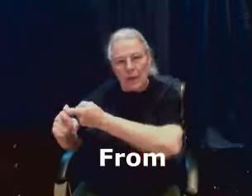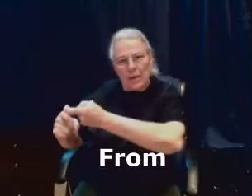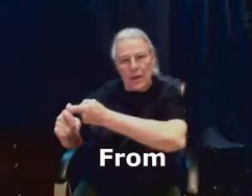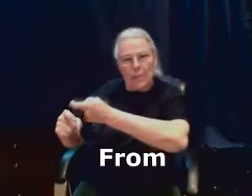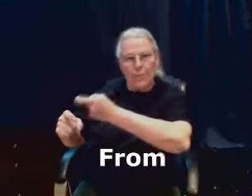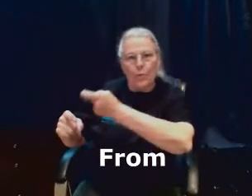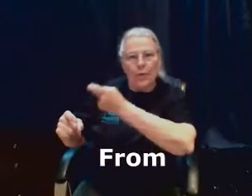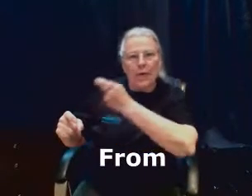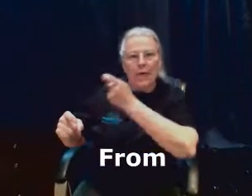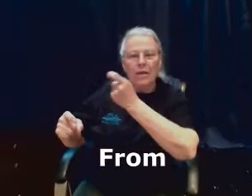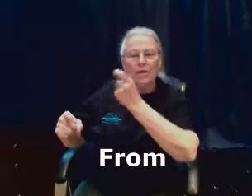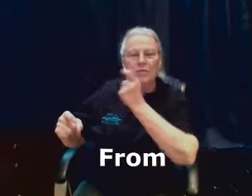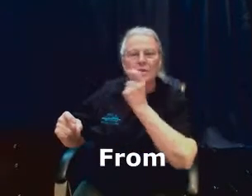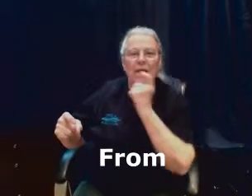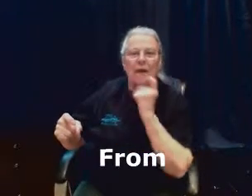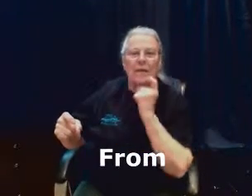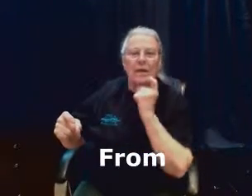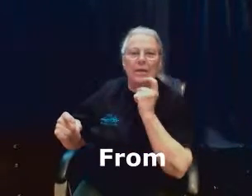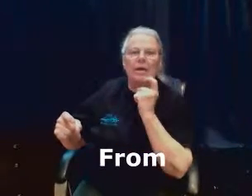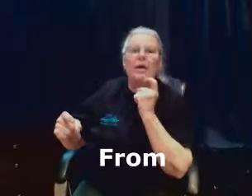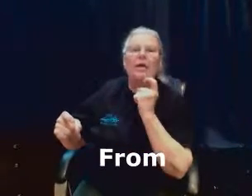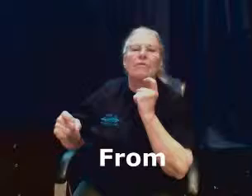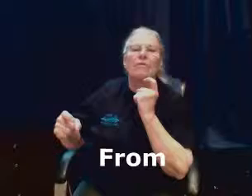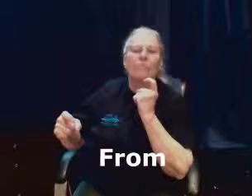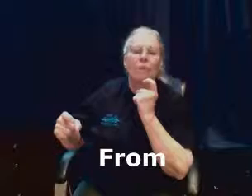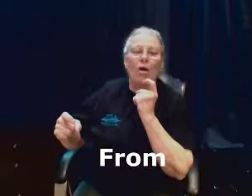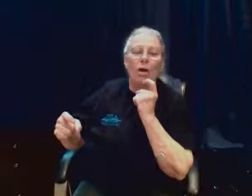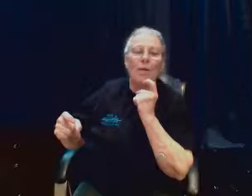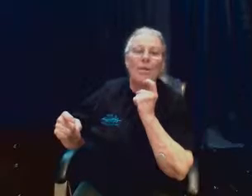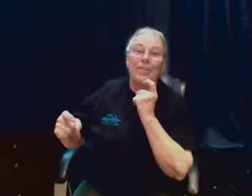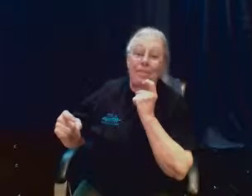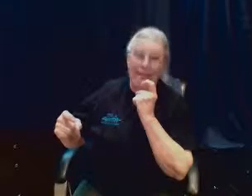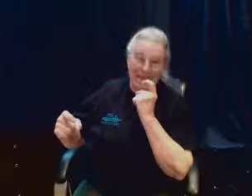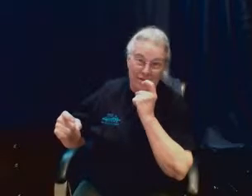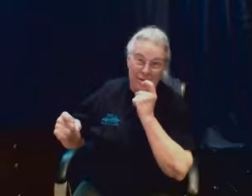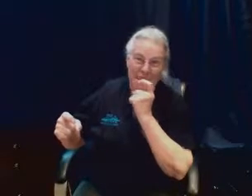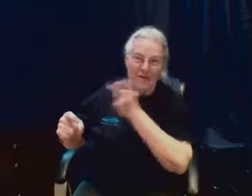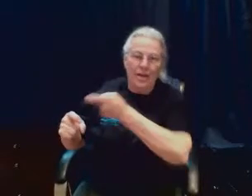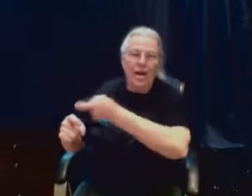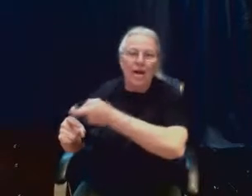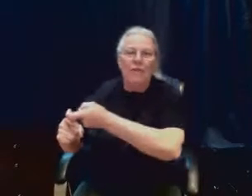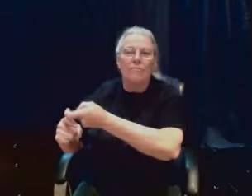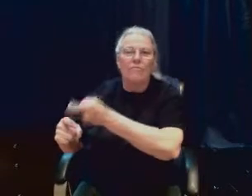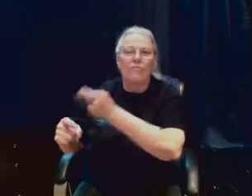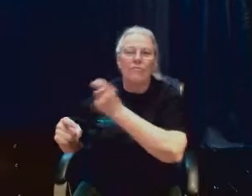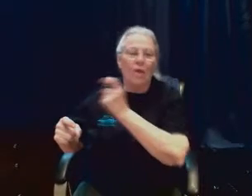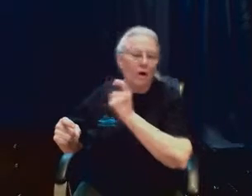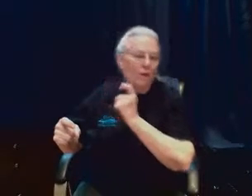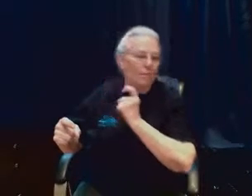non-dominant, and bring your dominant from the other one. From.